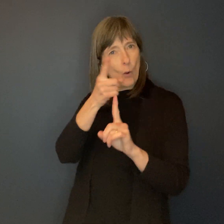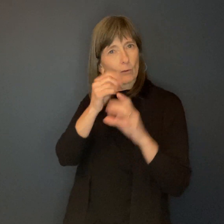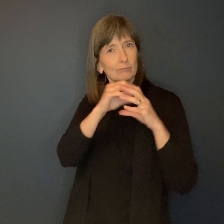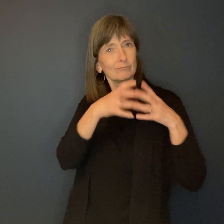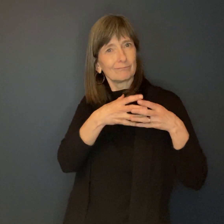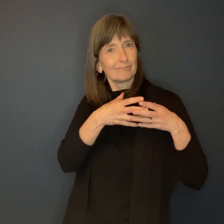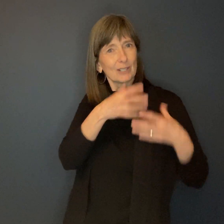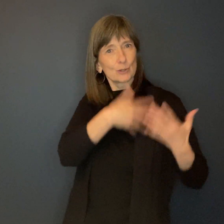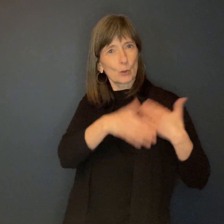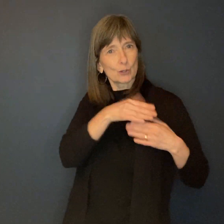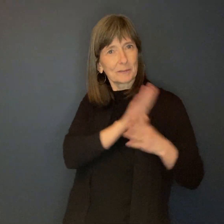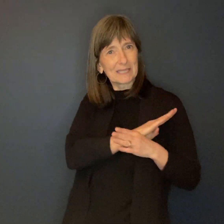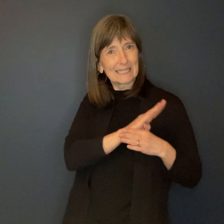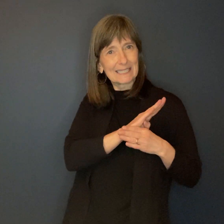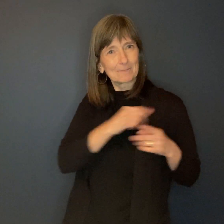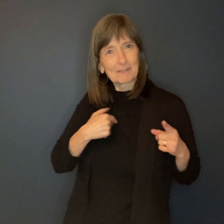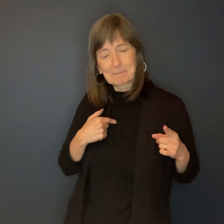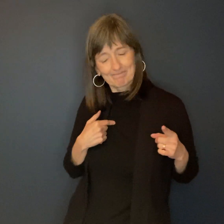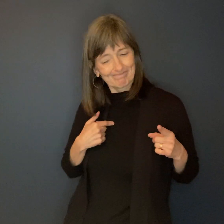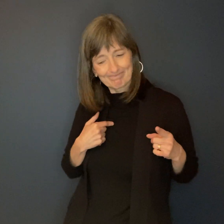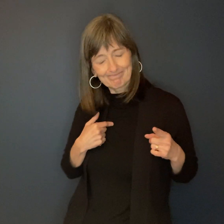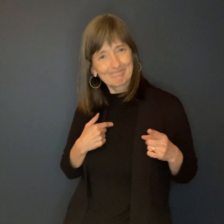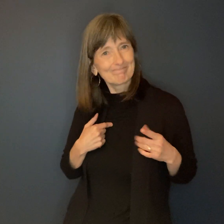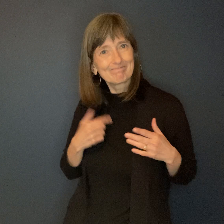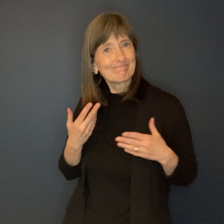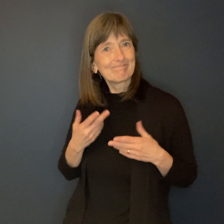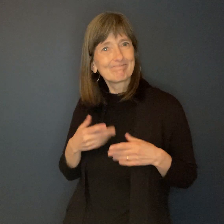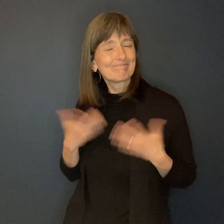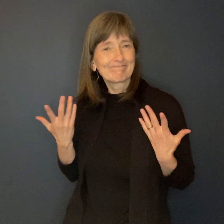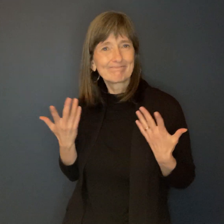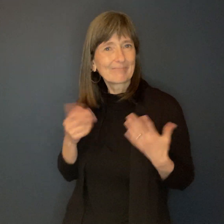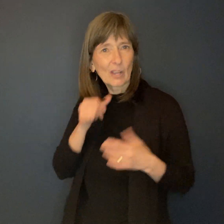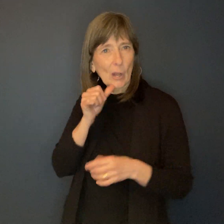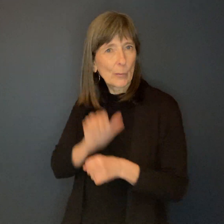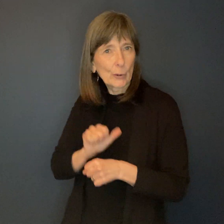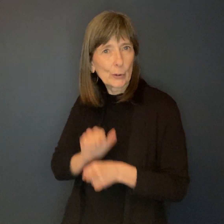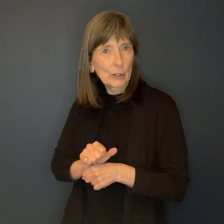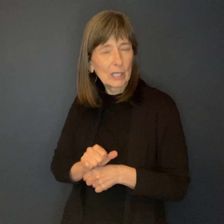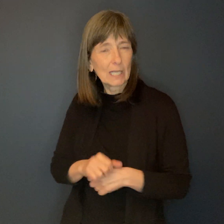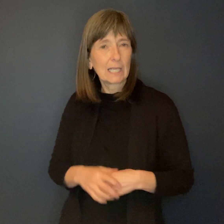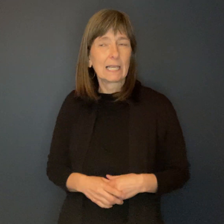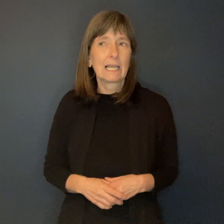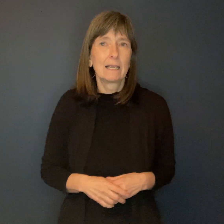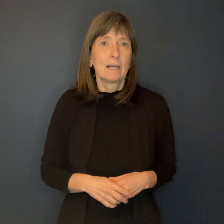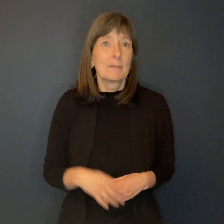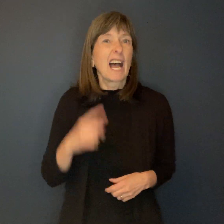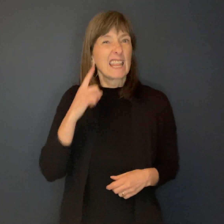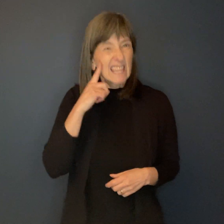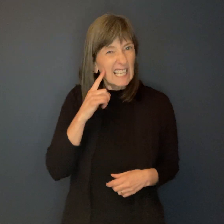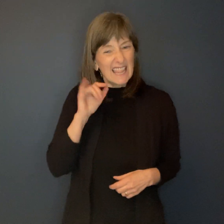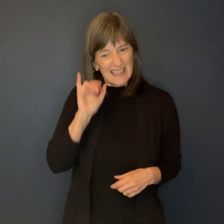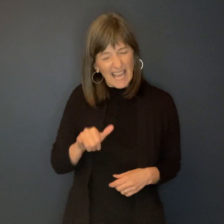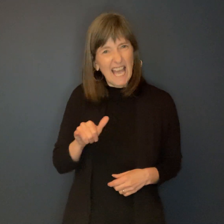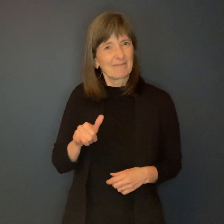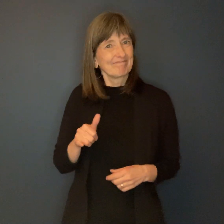go anywhere. And I think had we gotten there, I think we could have done things like, for instance, address the issue